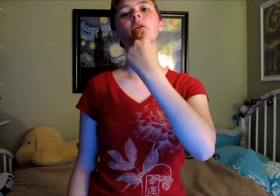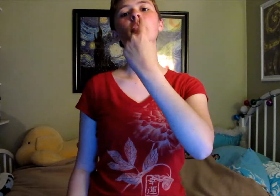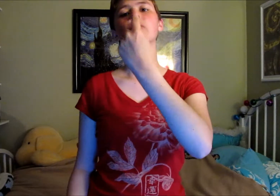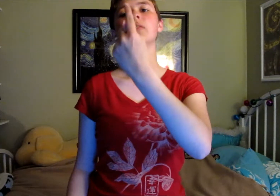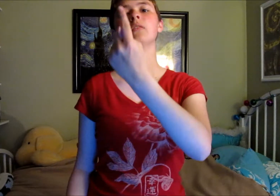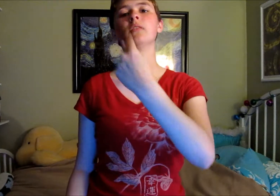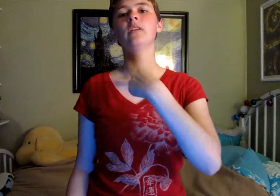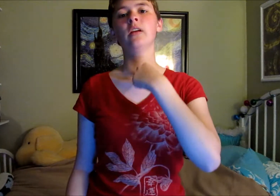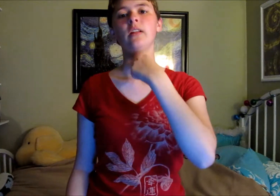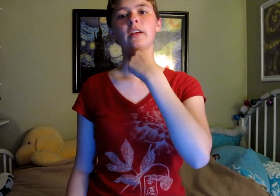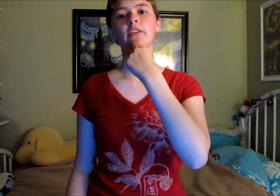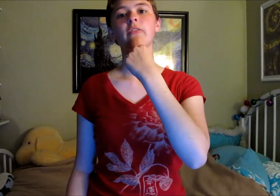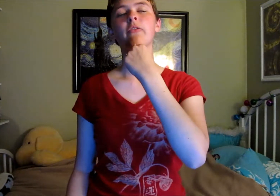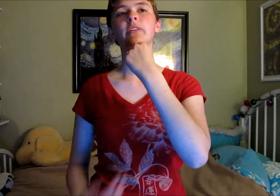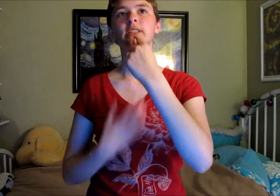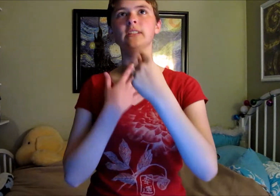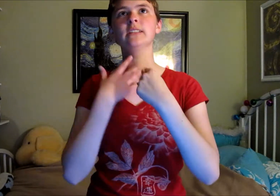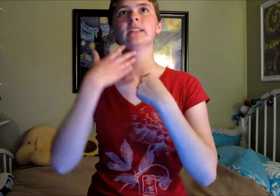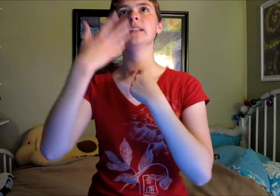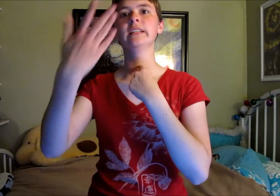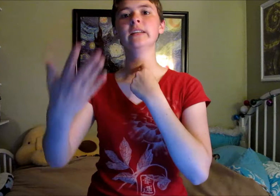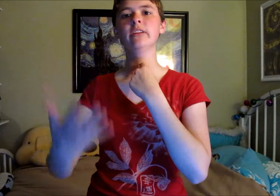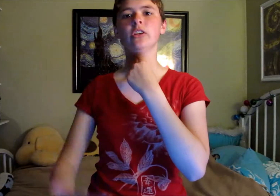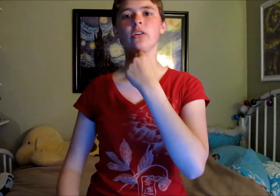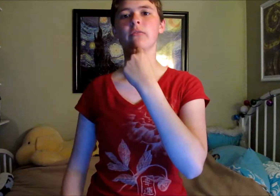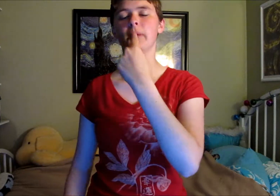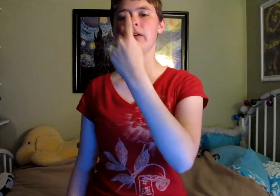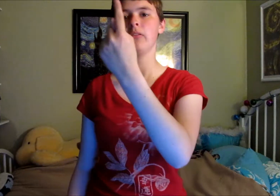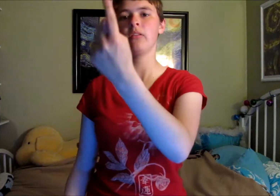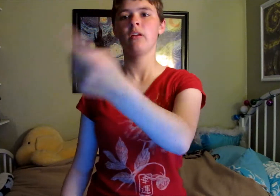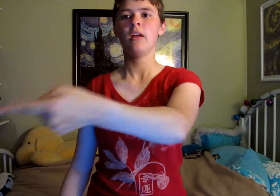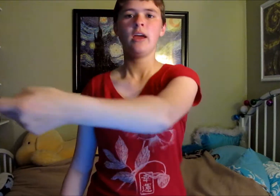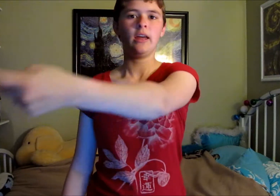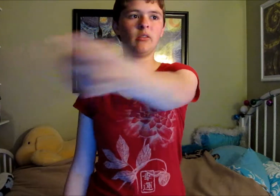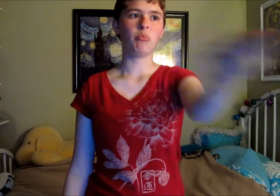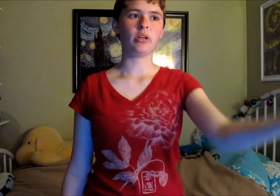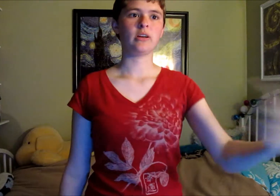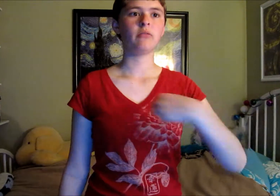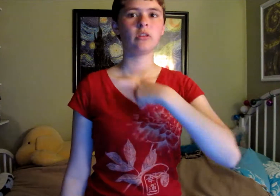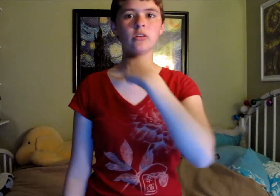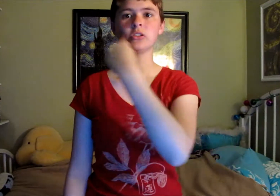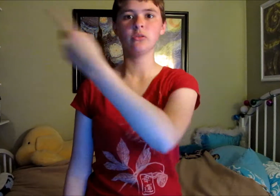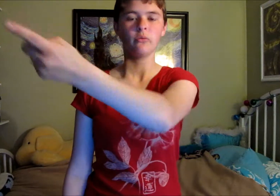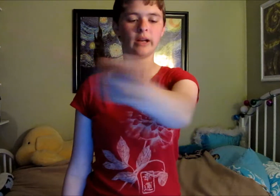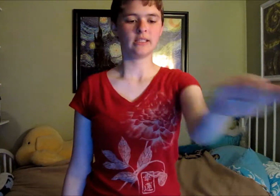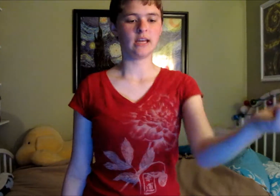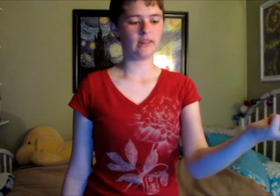throat, like your voice is leaving your mouth, and then point out. So what I tell them